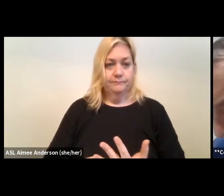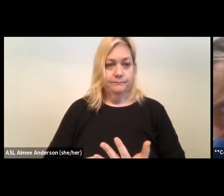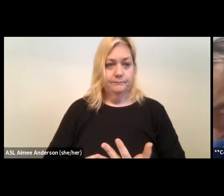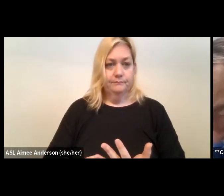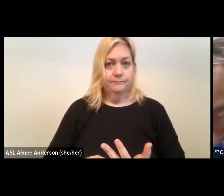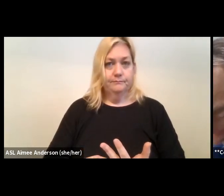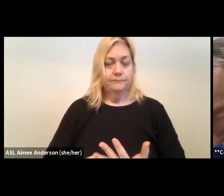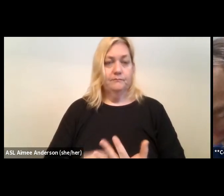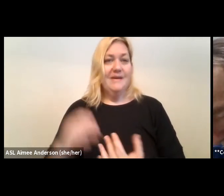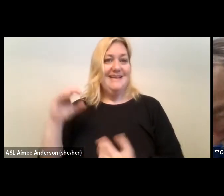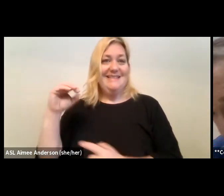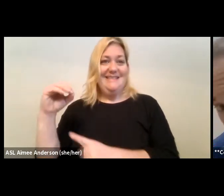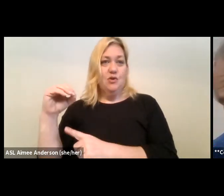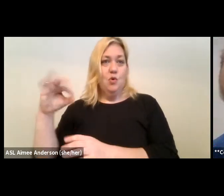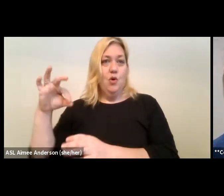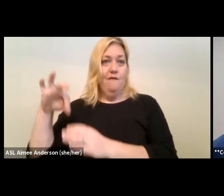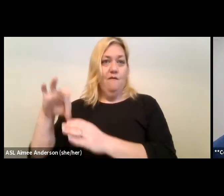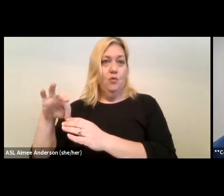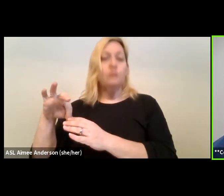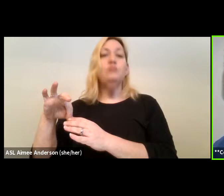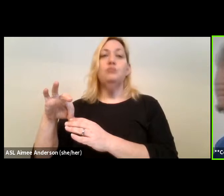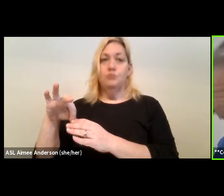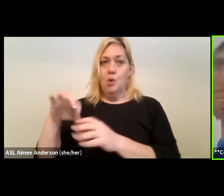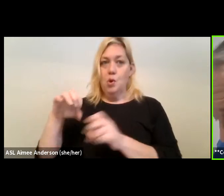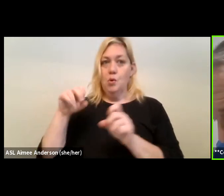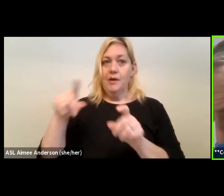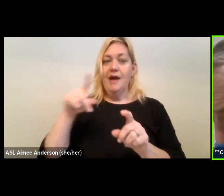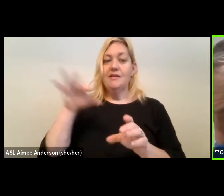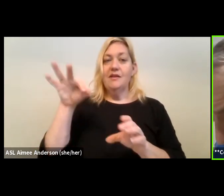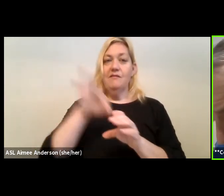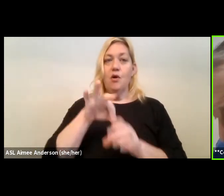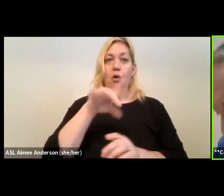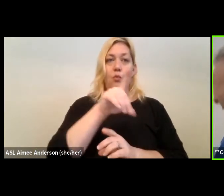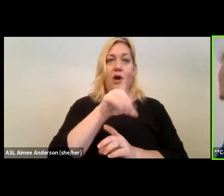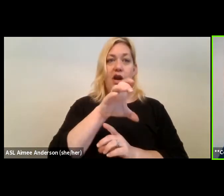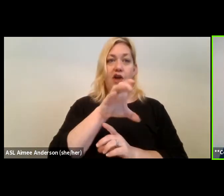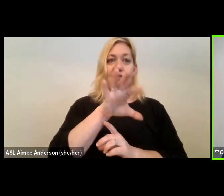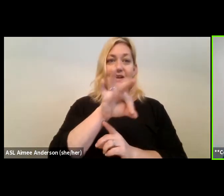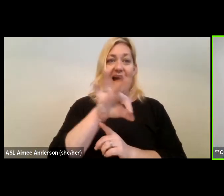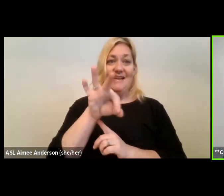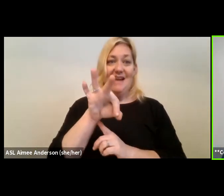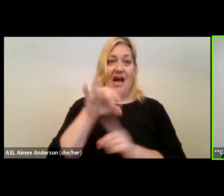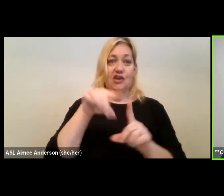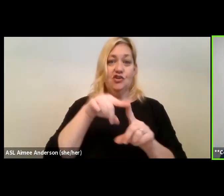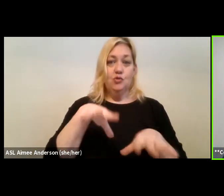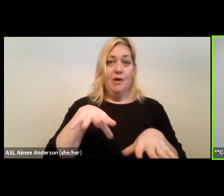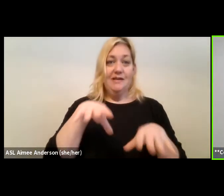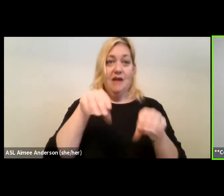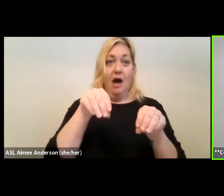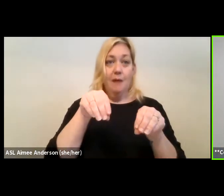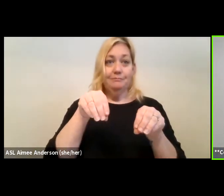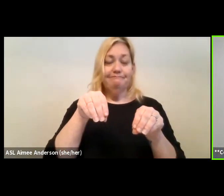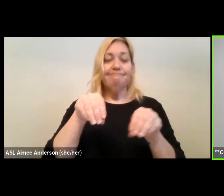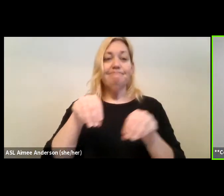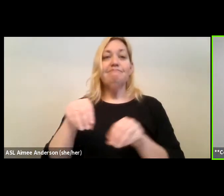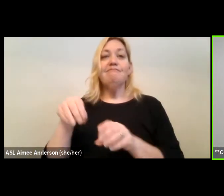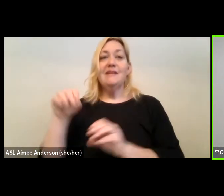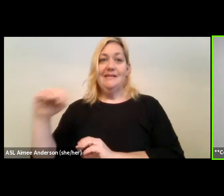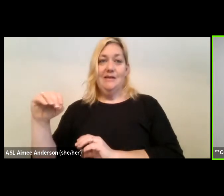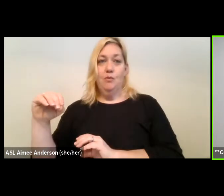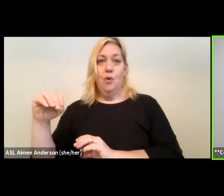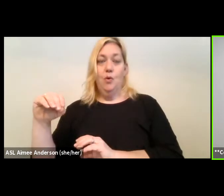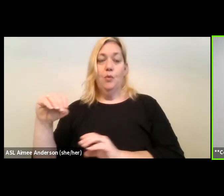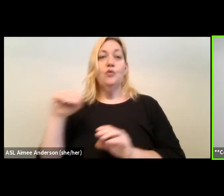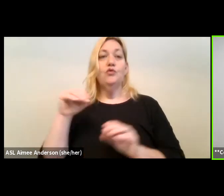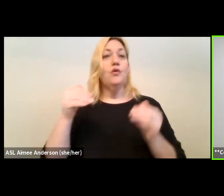There are 0 votes. All right, so the vote is 199 to adopt the motion to close debate against 9. So the motion